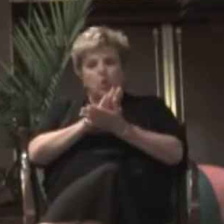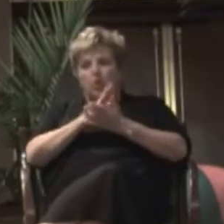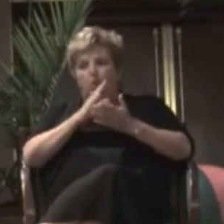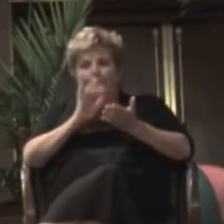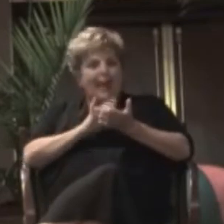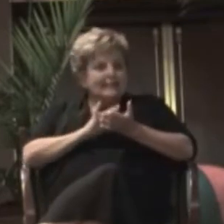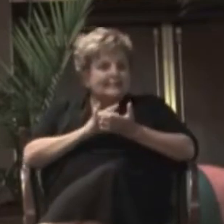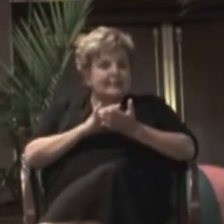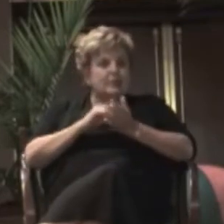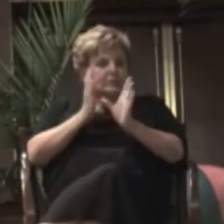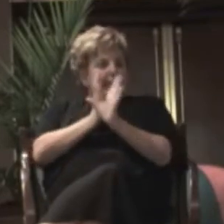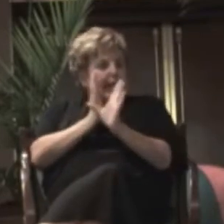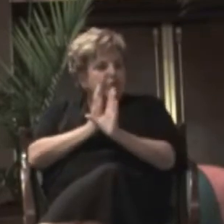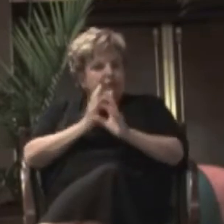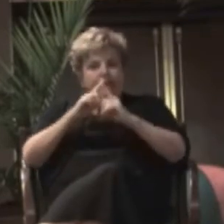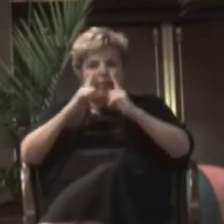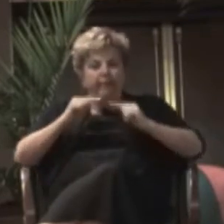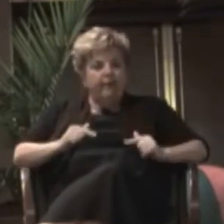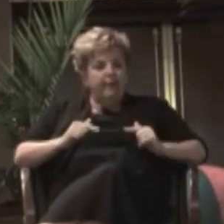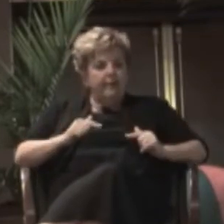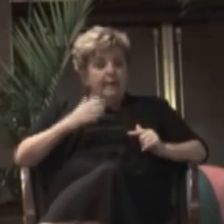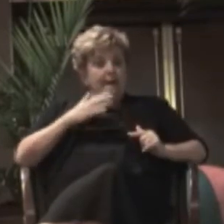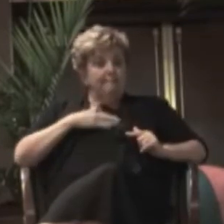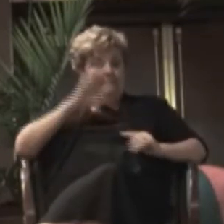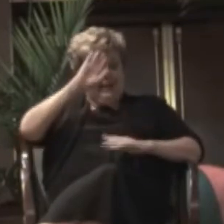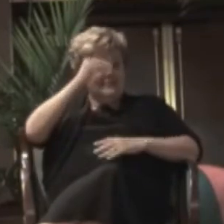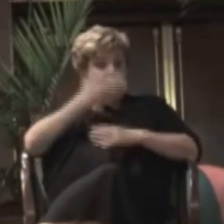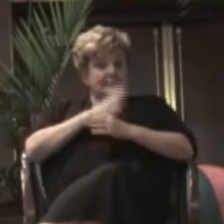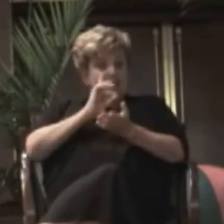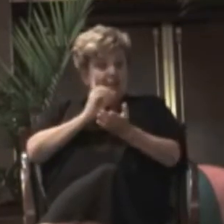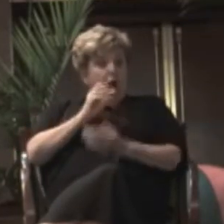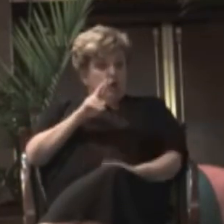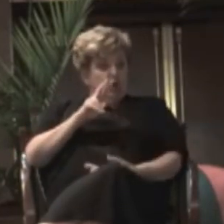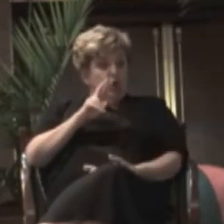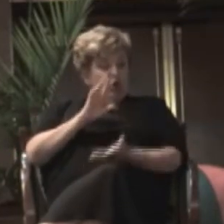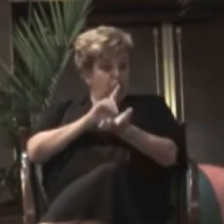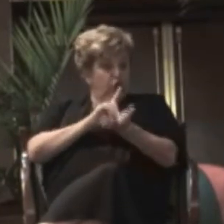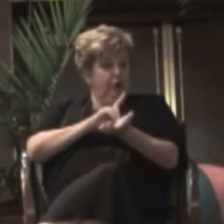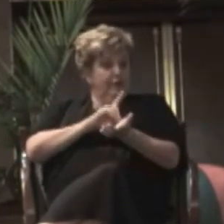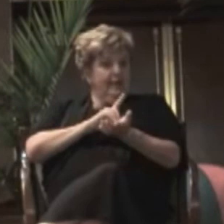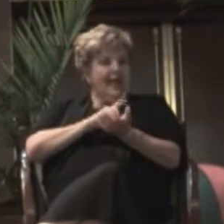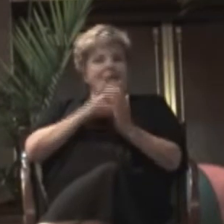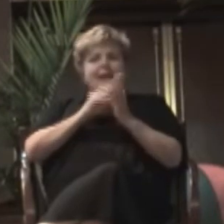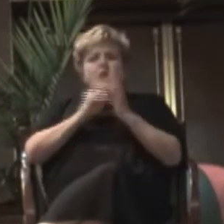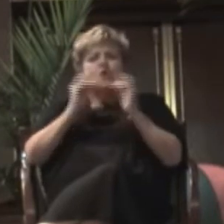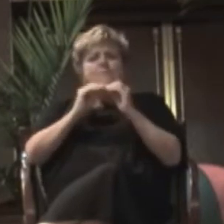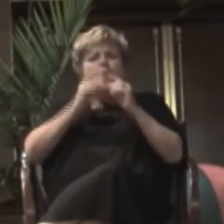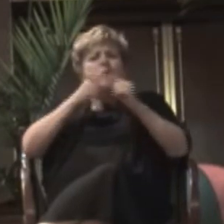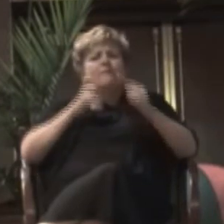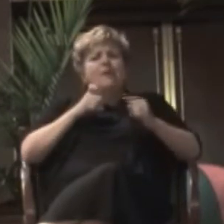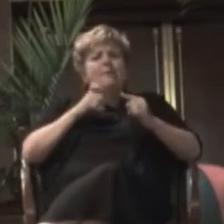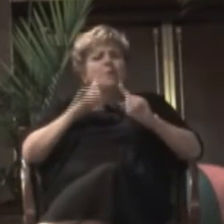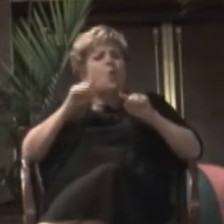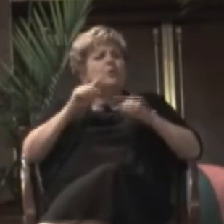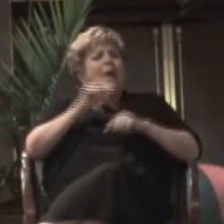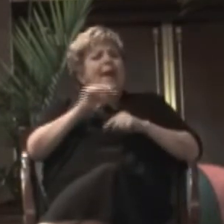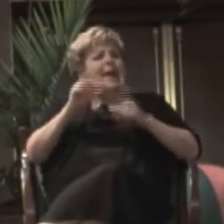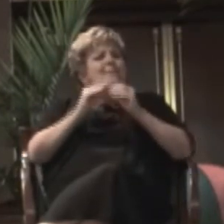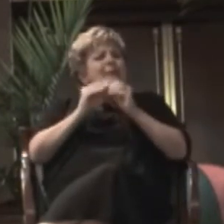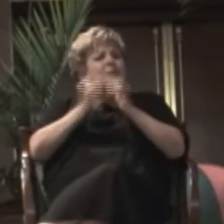a physician. You know, he learned more in going to AA meetings with me than he did medical school about alcoholism by far. It costs less too.